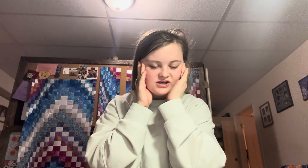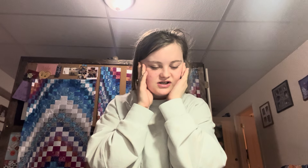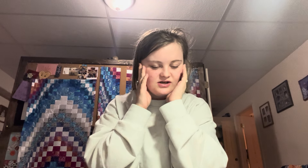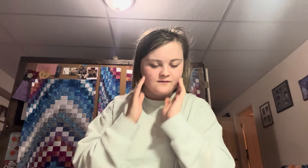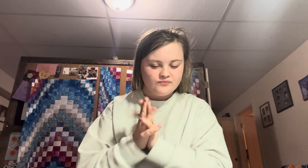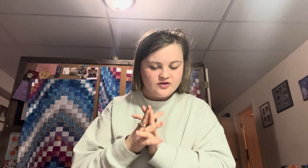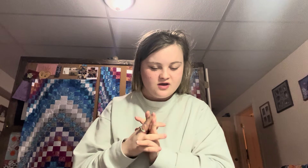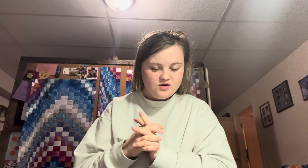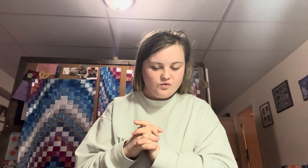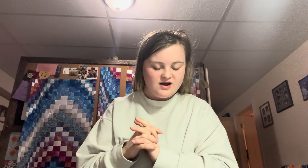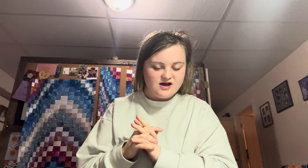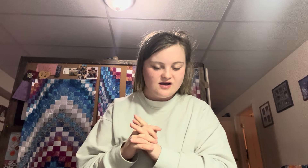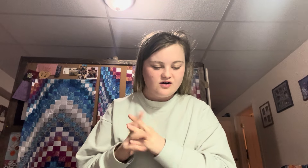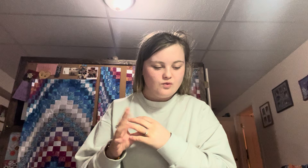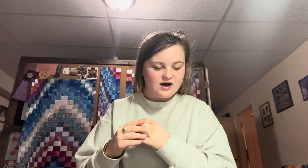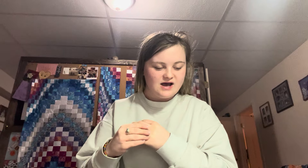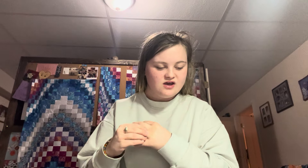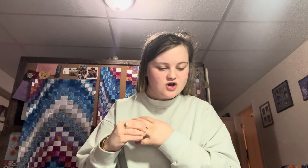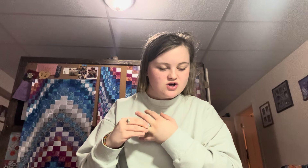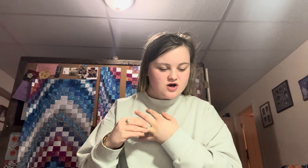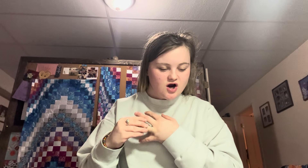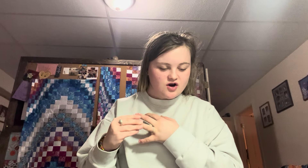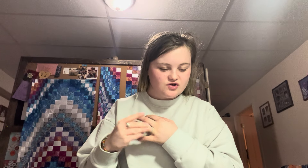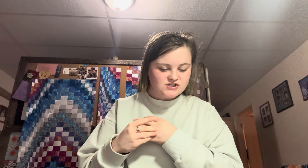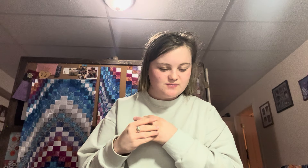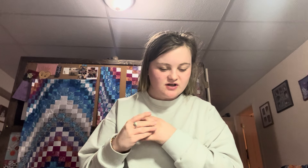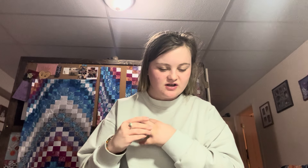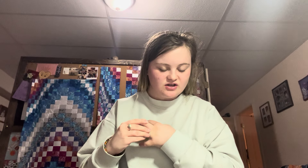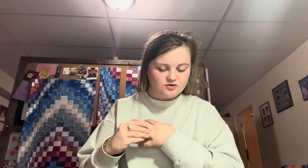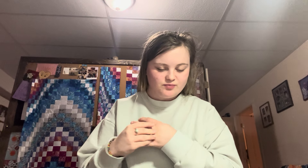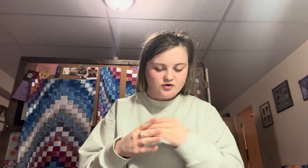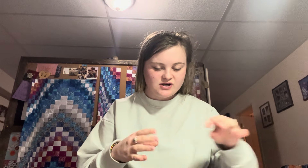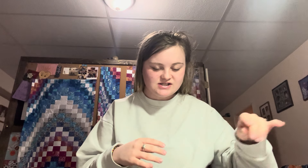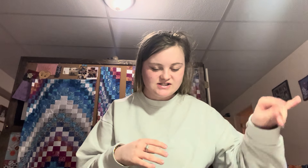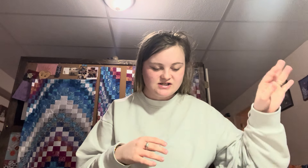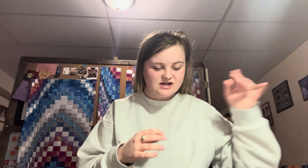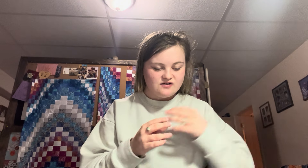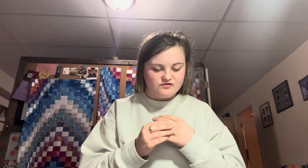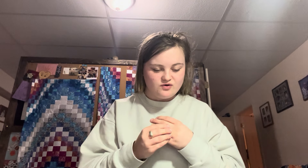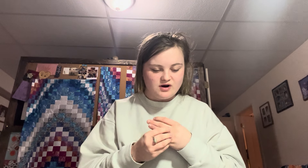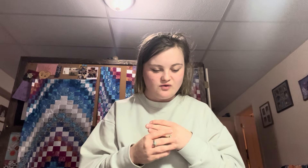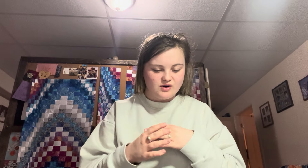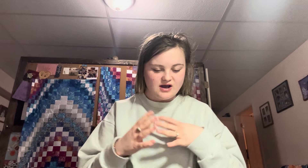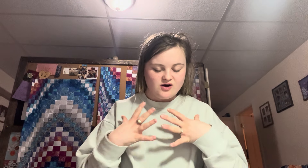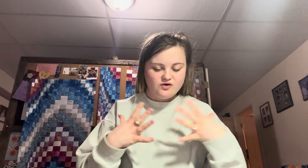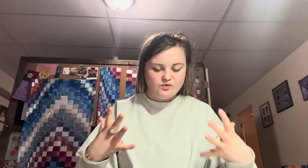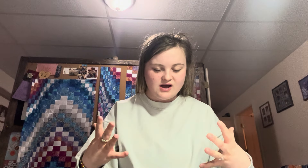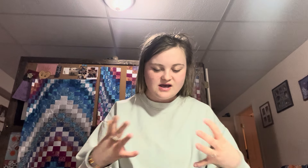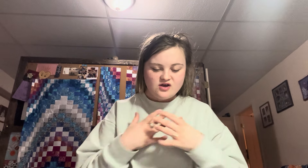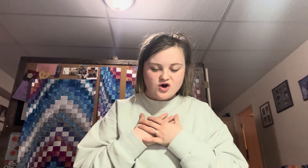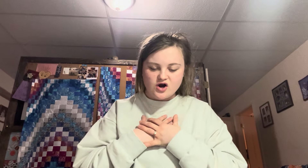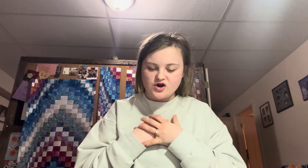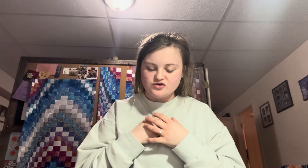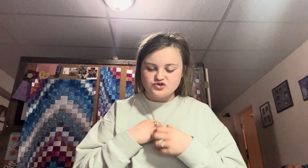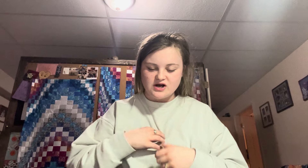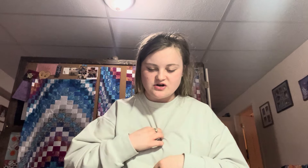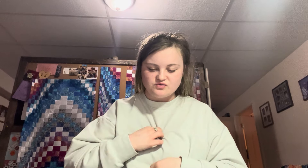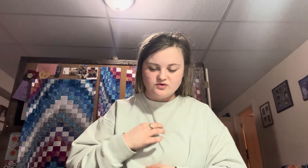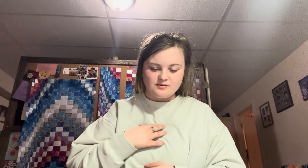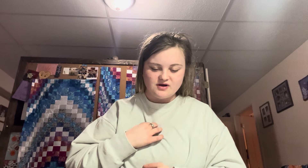exhausted. Why, oh why, are you spilling your poison everywhere? Why, oh why, are you trying to ruin my